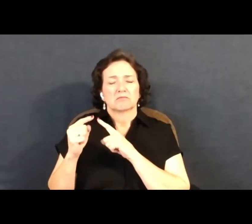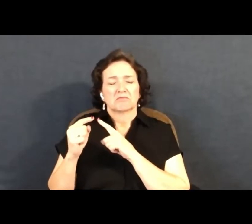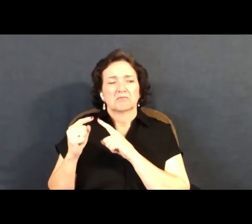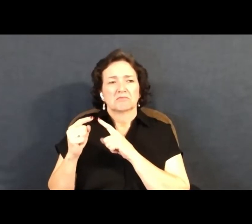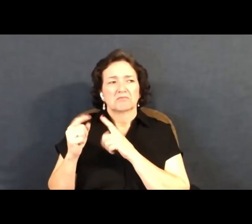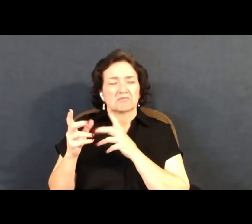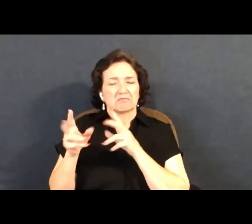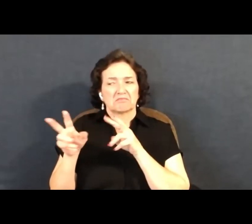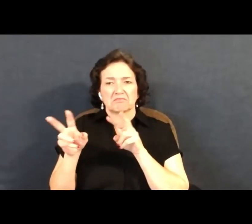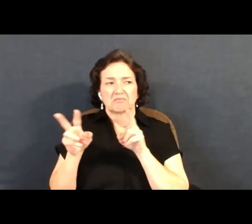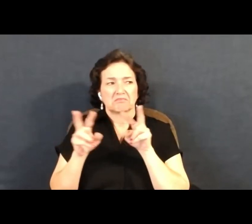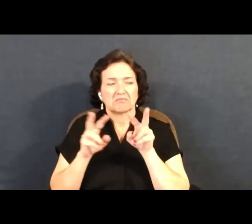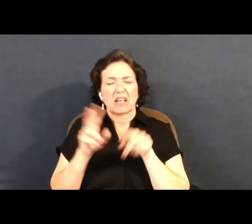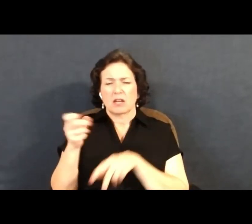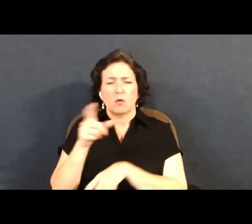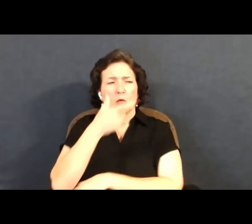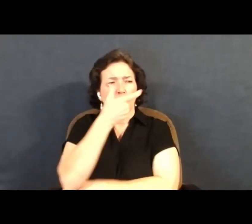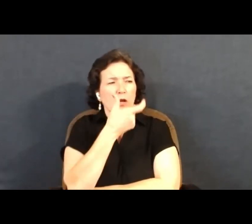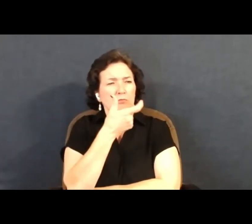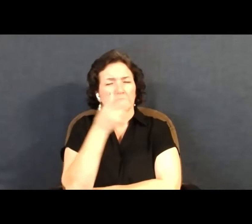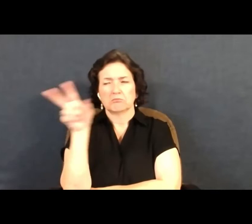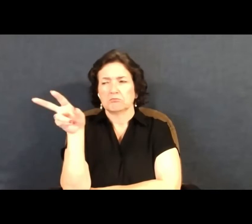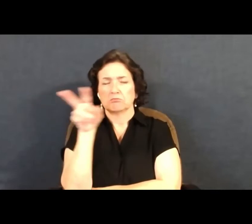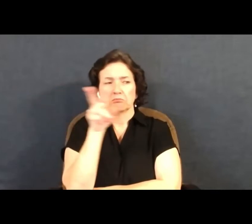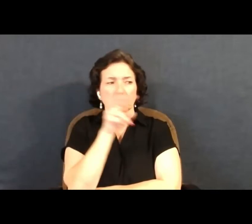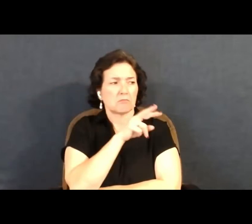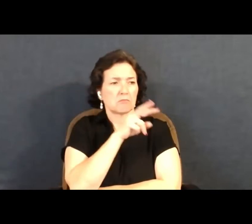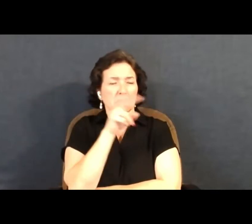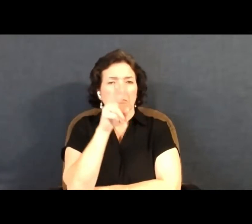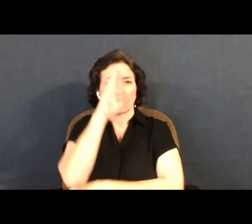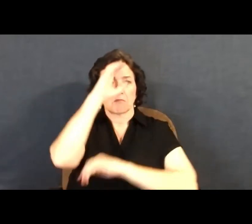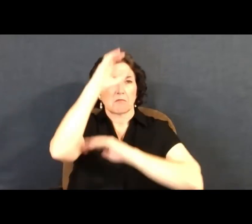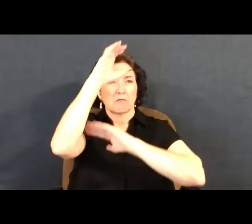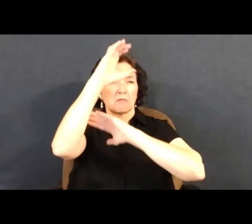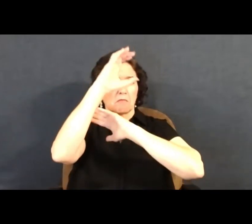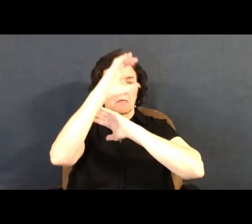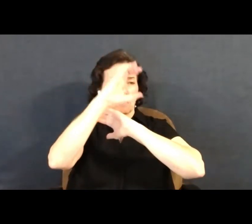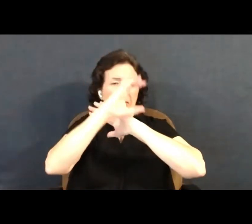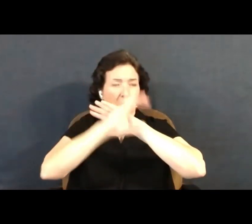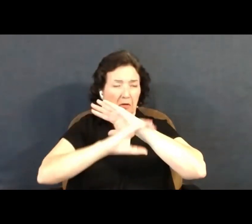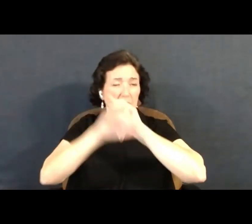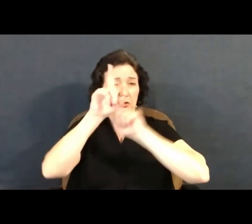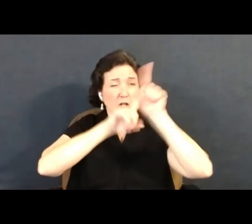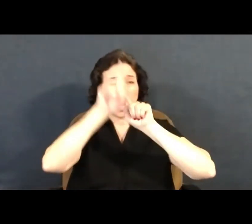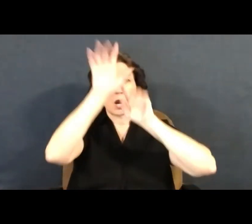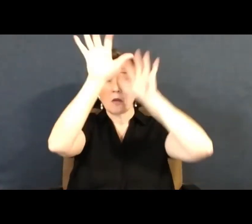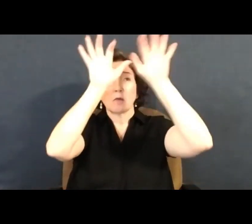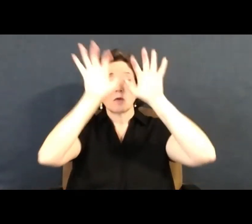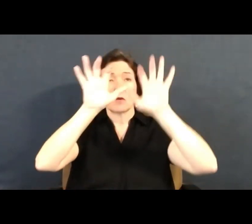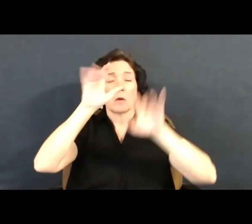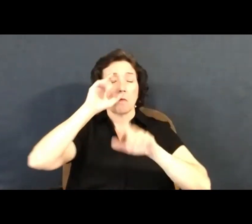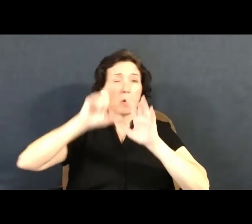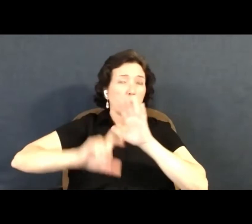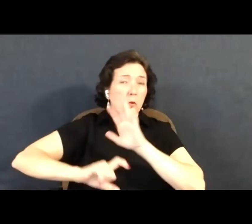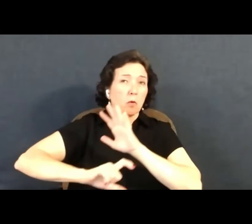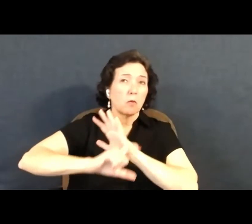He watched all day, and as dusk fell and the stars came out and the moon began to